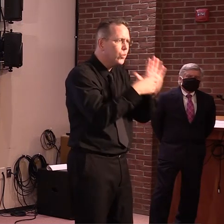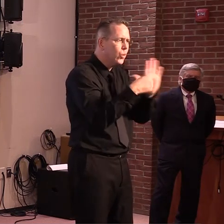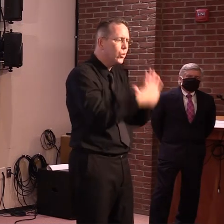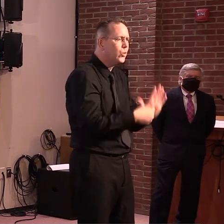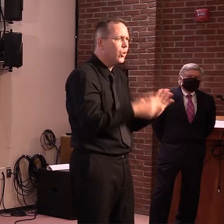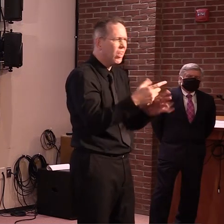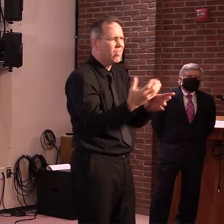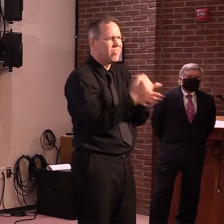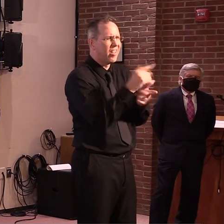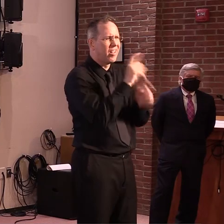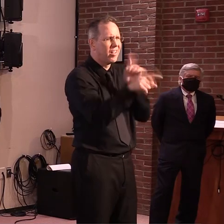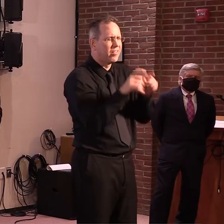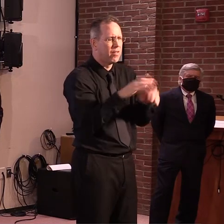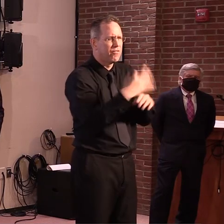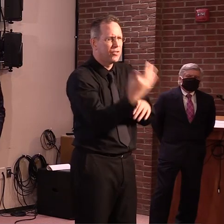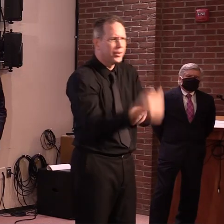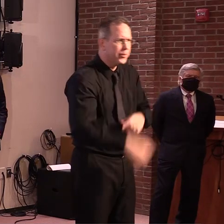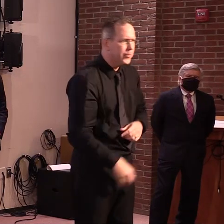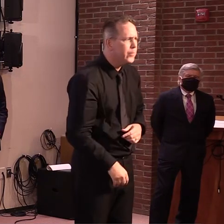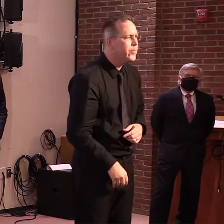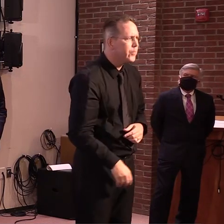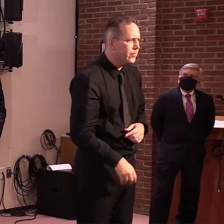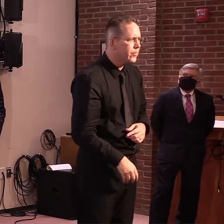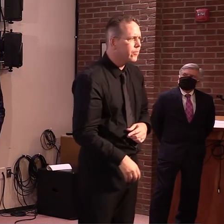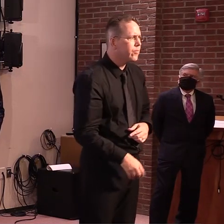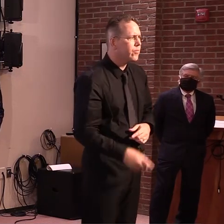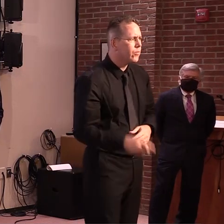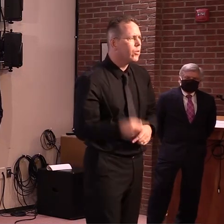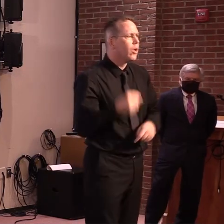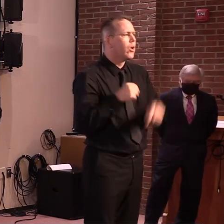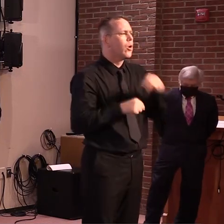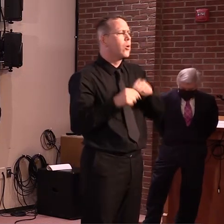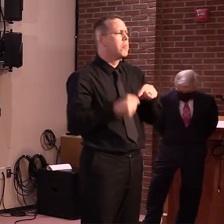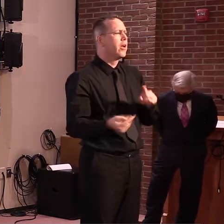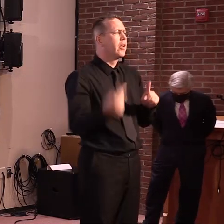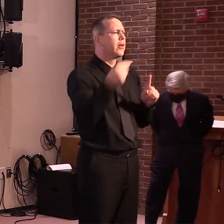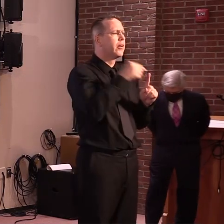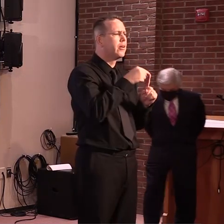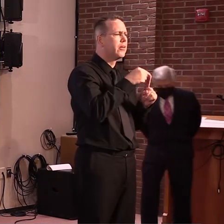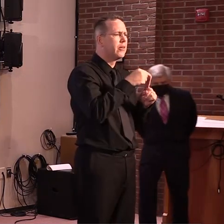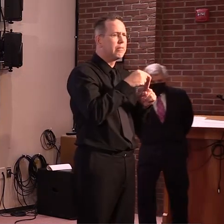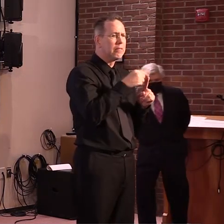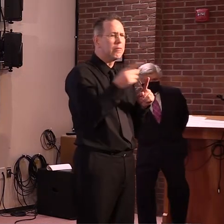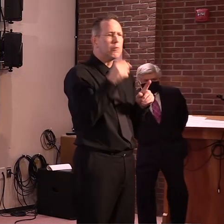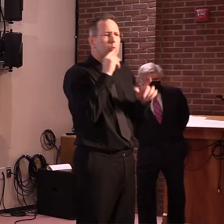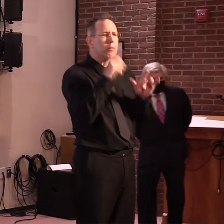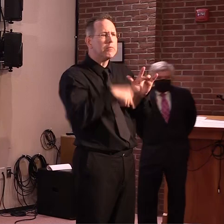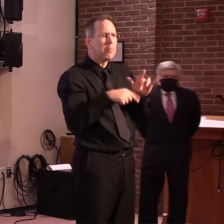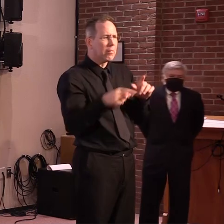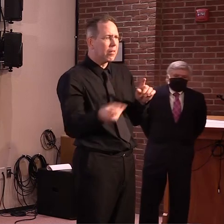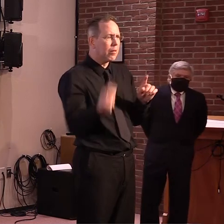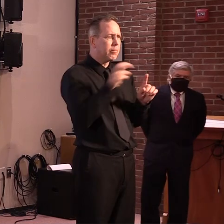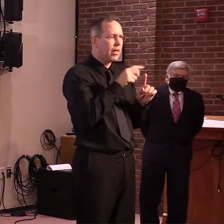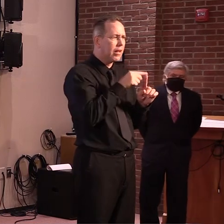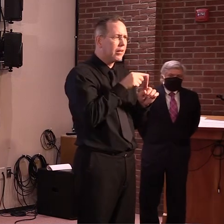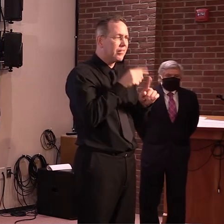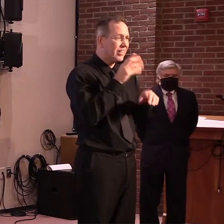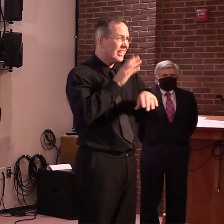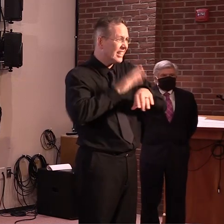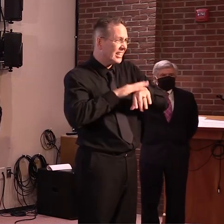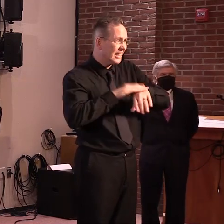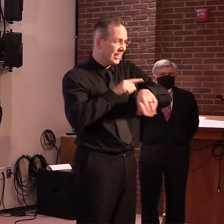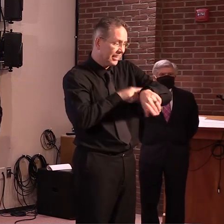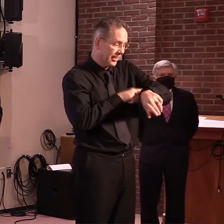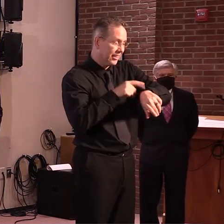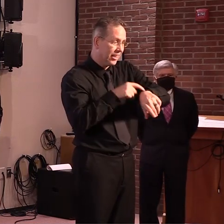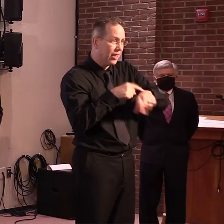We're gonna go back to Greg. Let me just flag that it is 20 of one, and we still have 15 callers